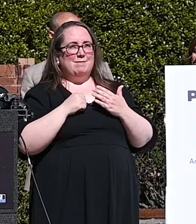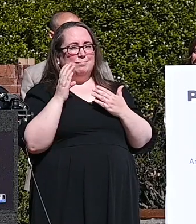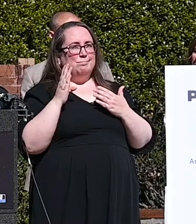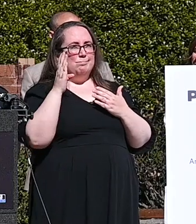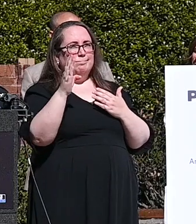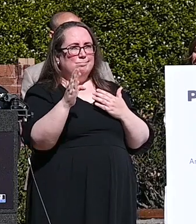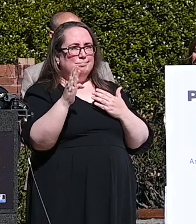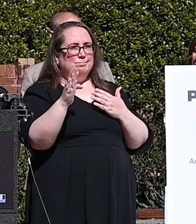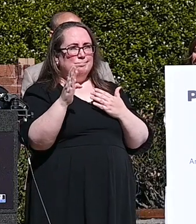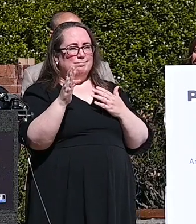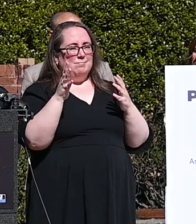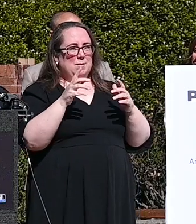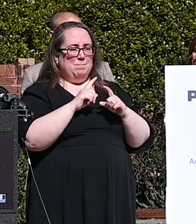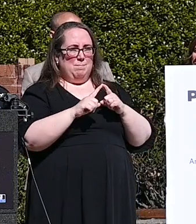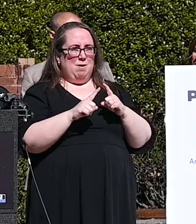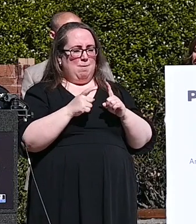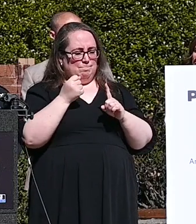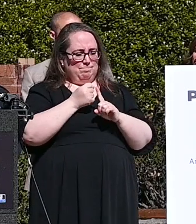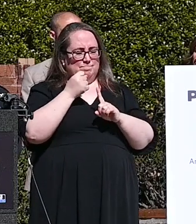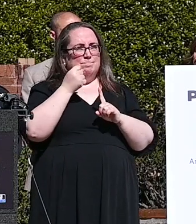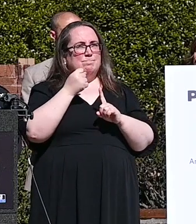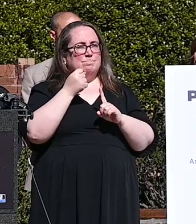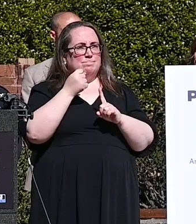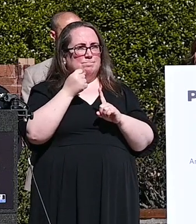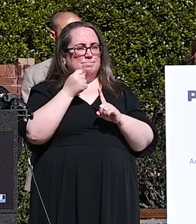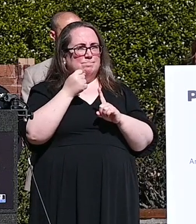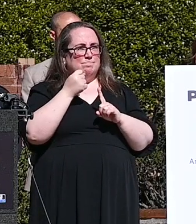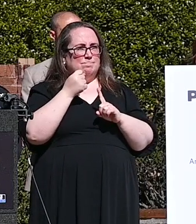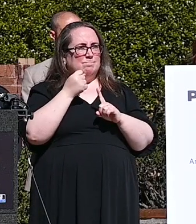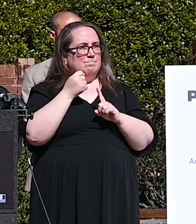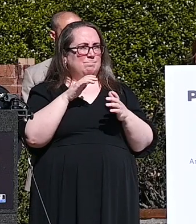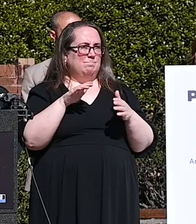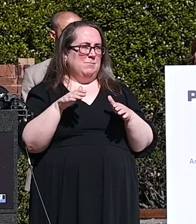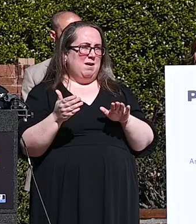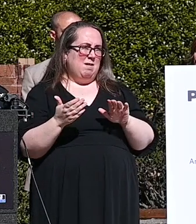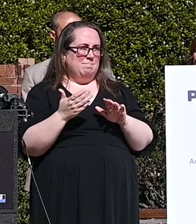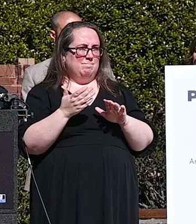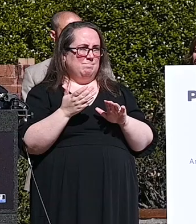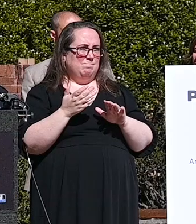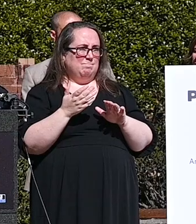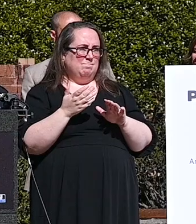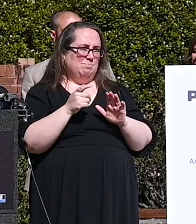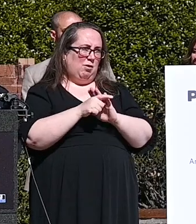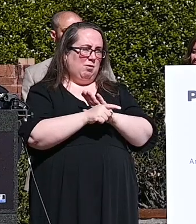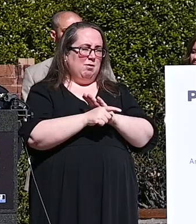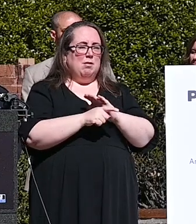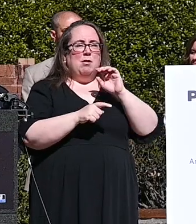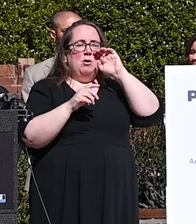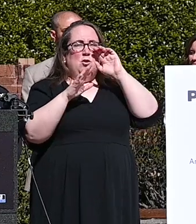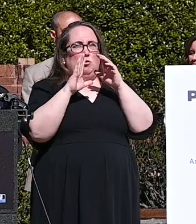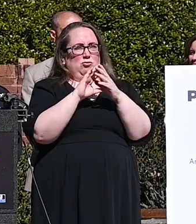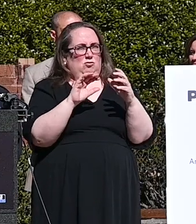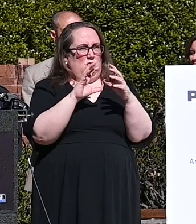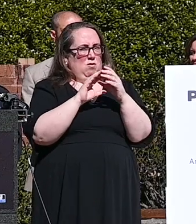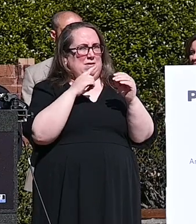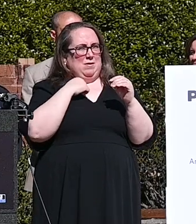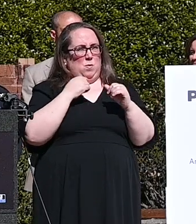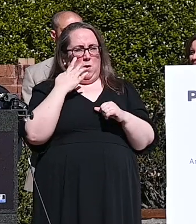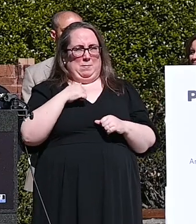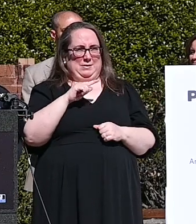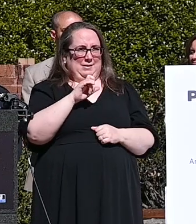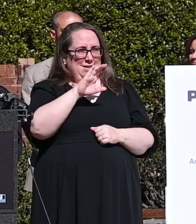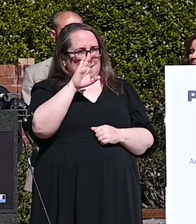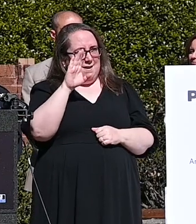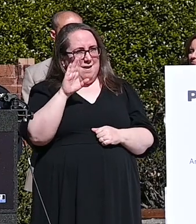ahead of her. Unfortunately, it was tragically taken away. Her story reminds us why we must